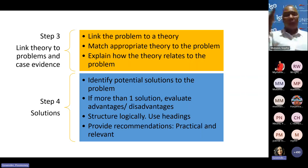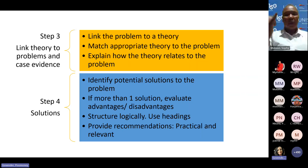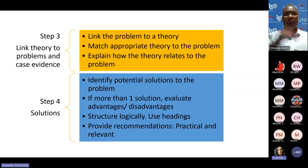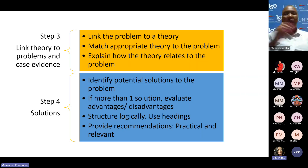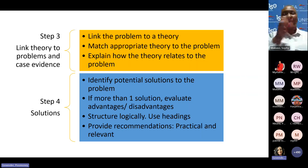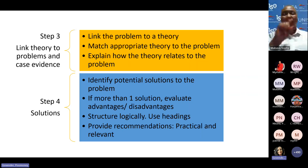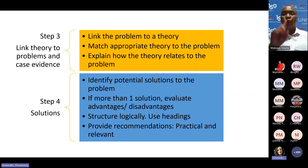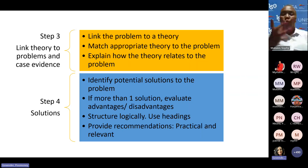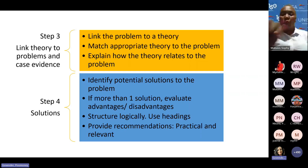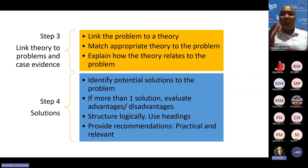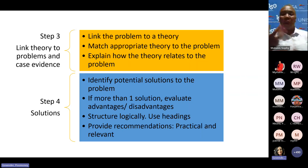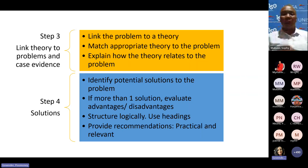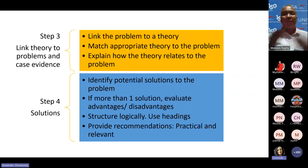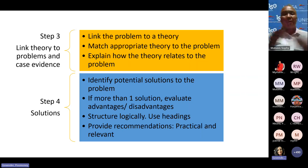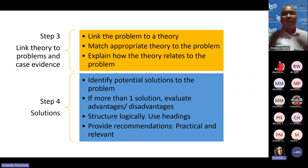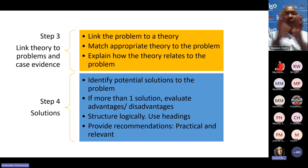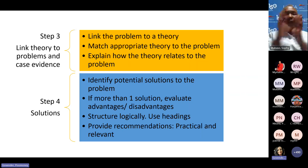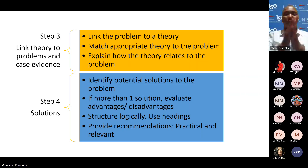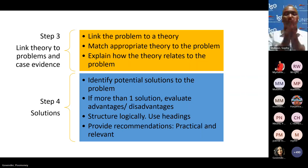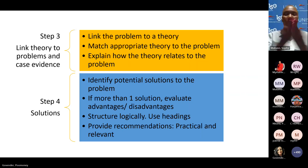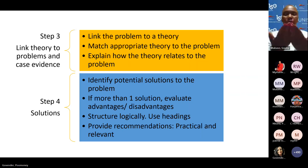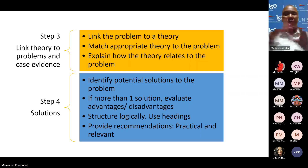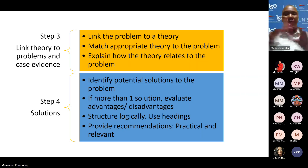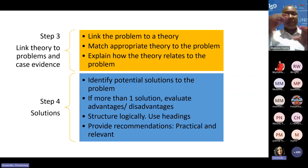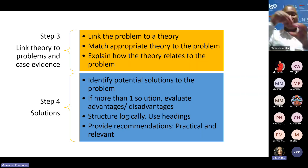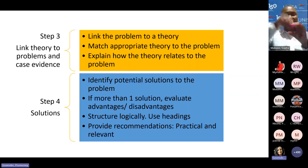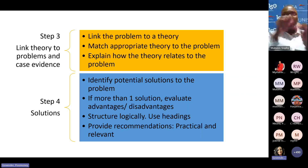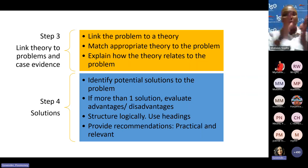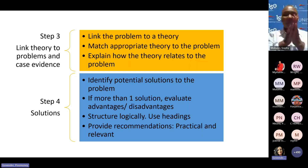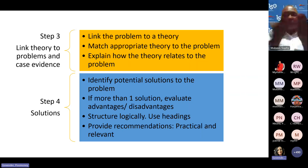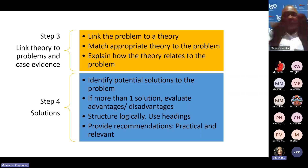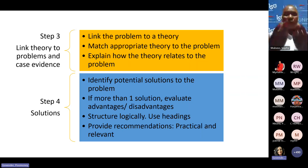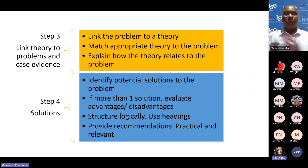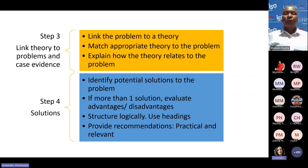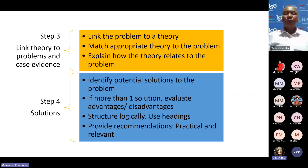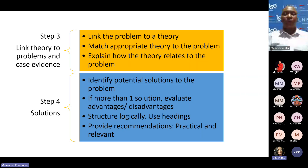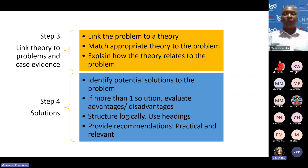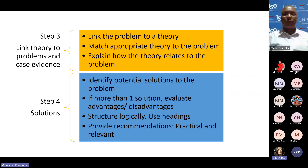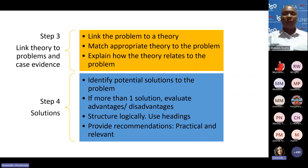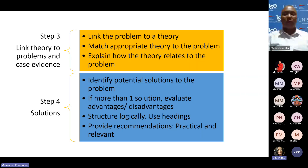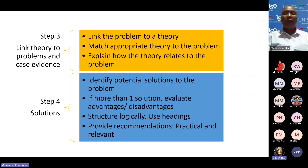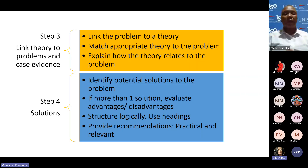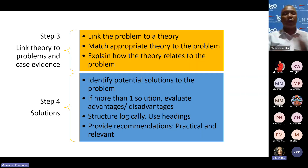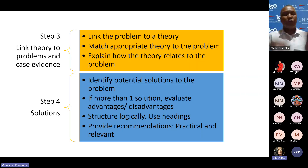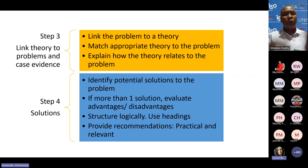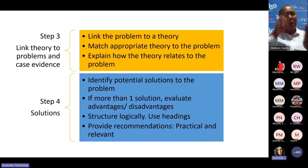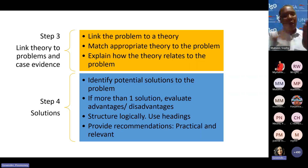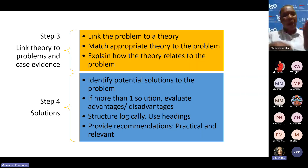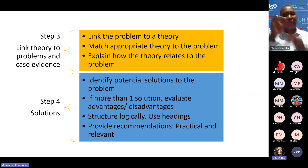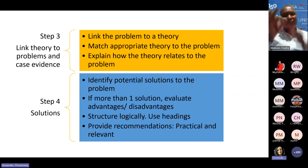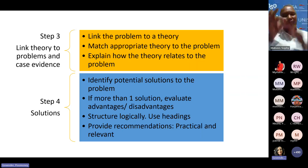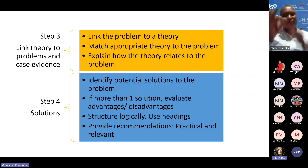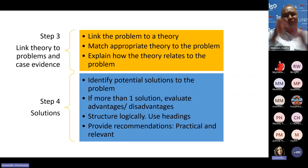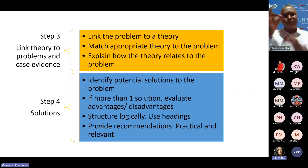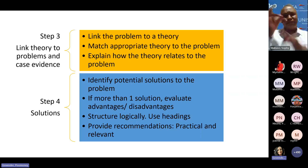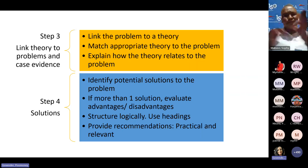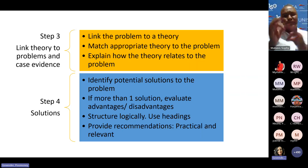the study material content. Right, then you'll explain how the content in your study